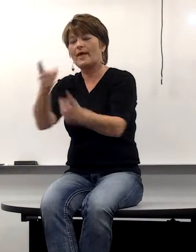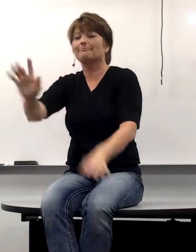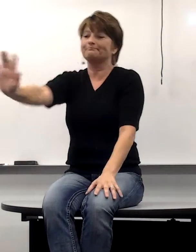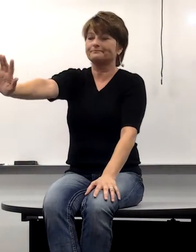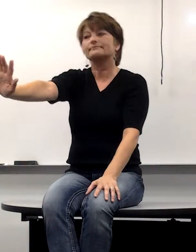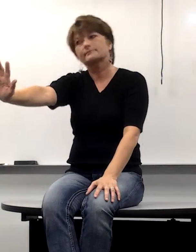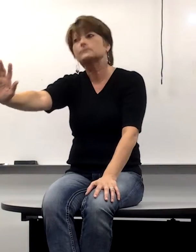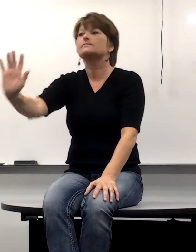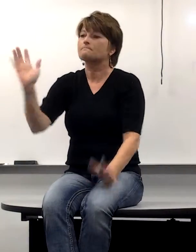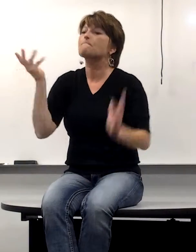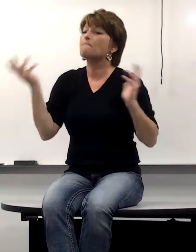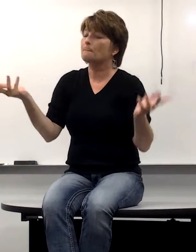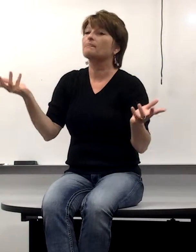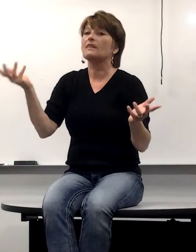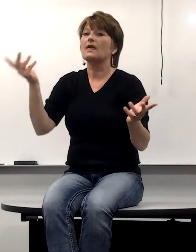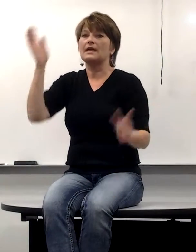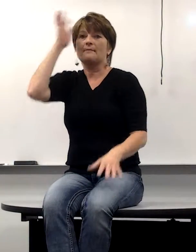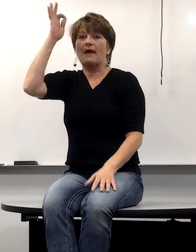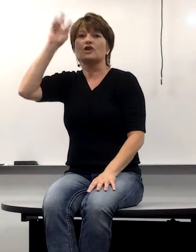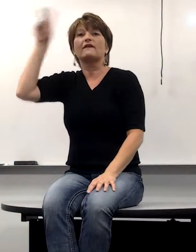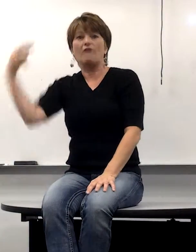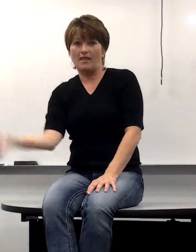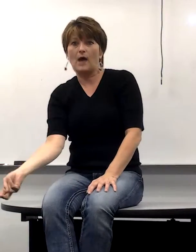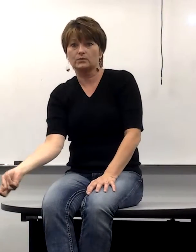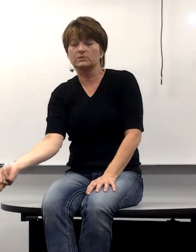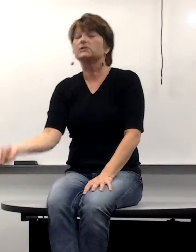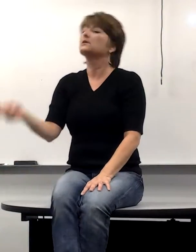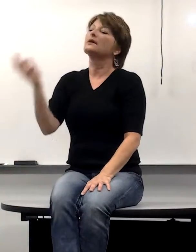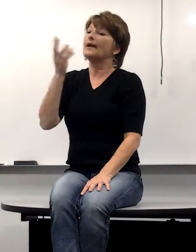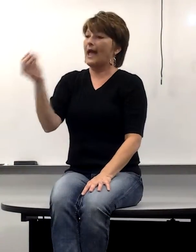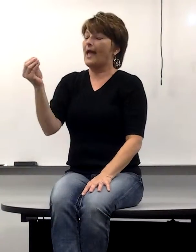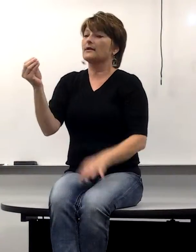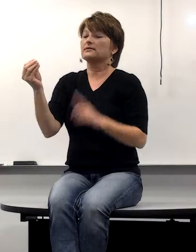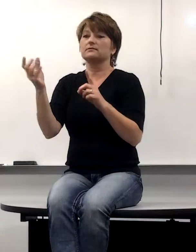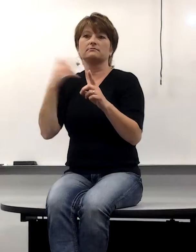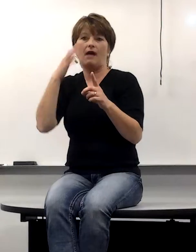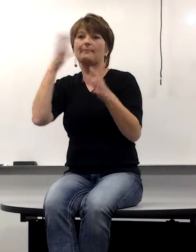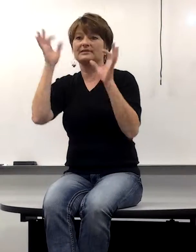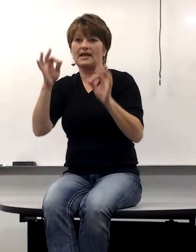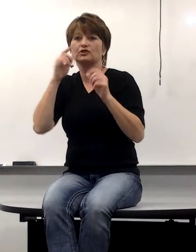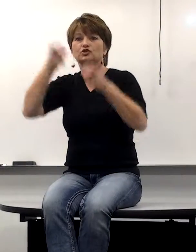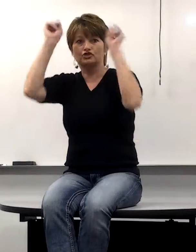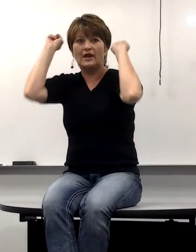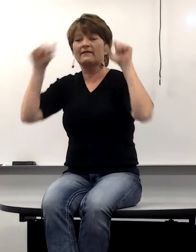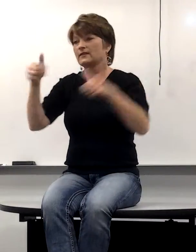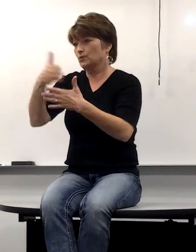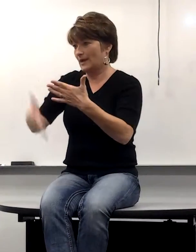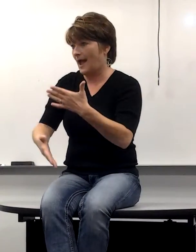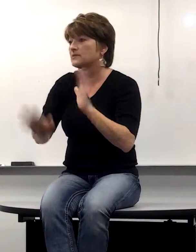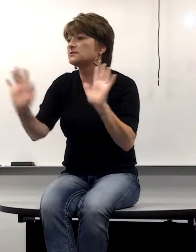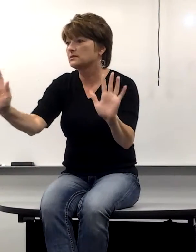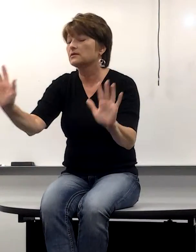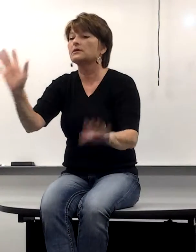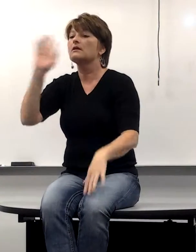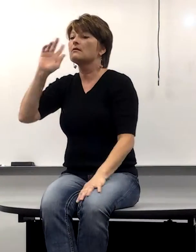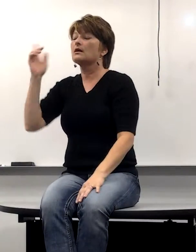And I had told them about the surgery, but they didn't know about the chemo. So finally, I had to tell them why my hair was going to fall out, and that I was going to